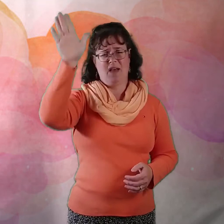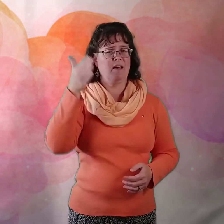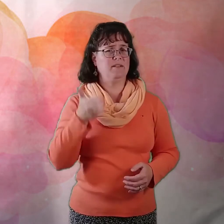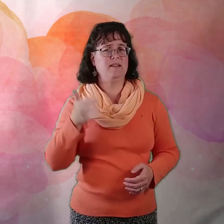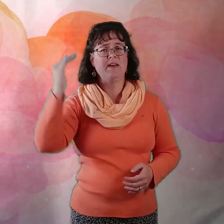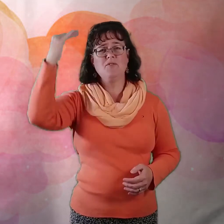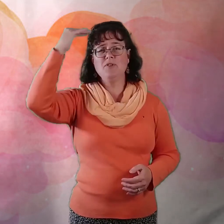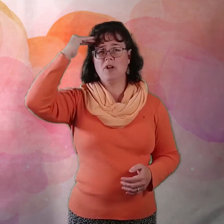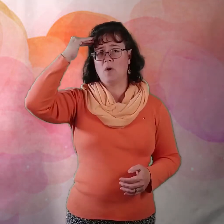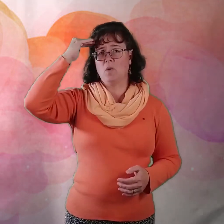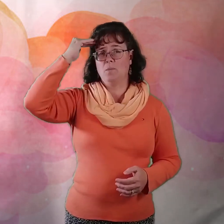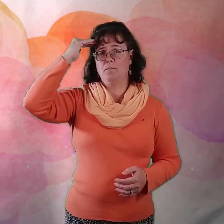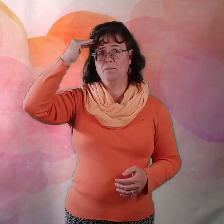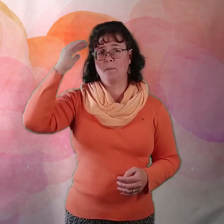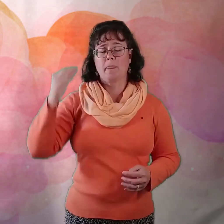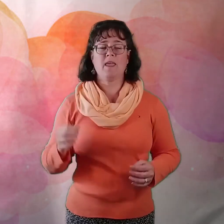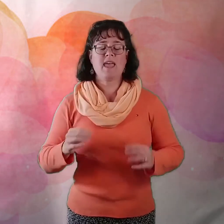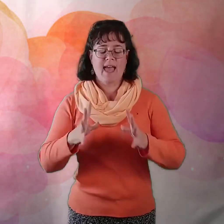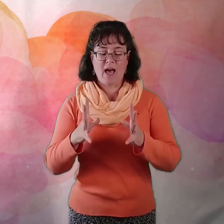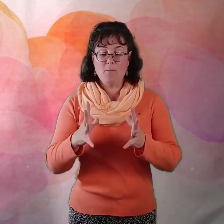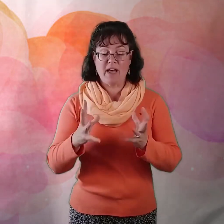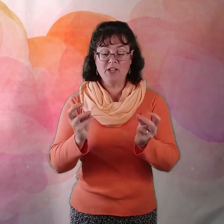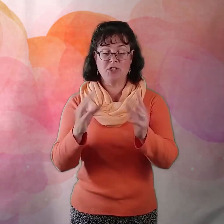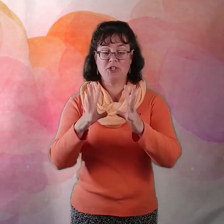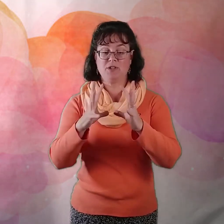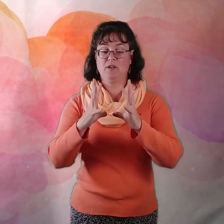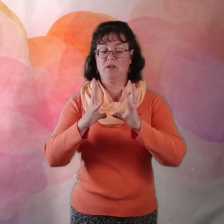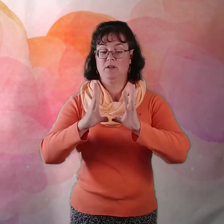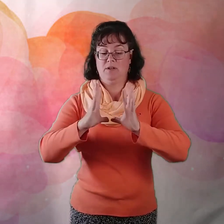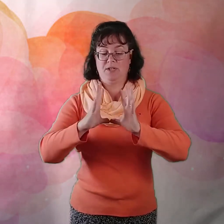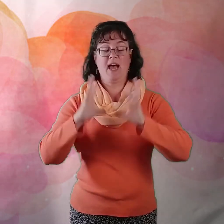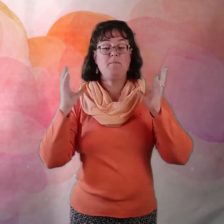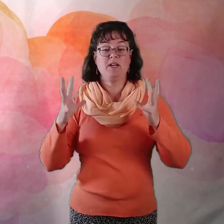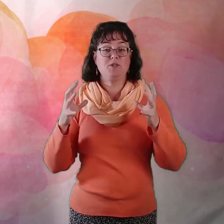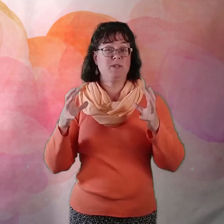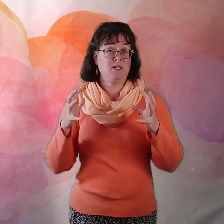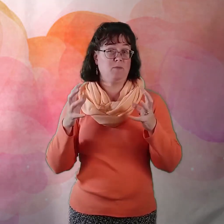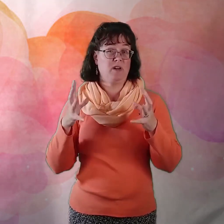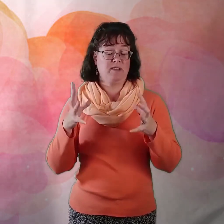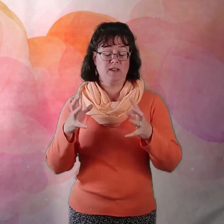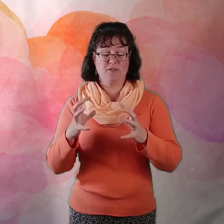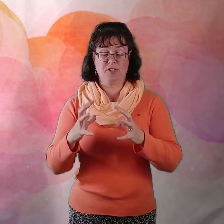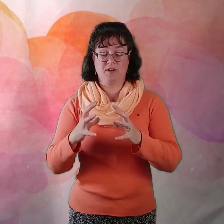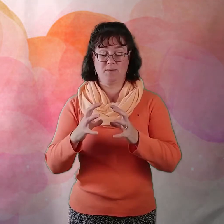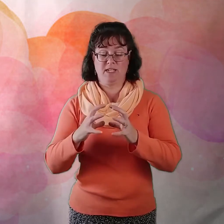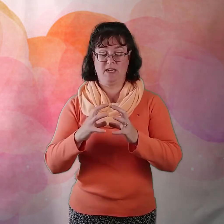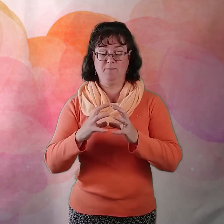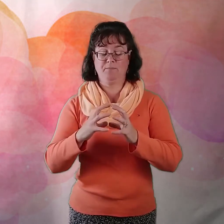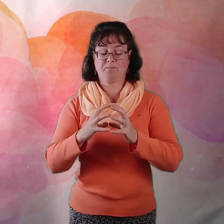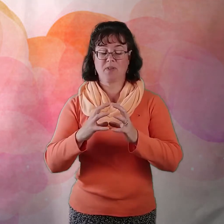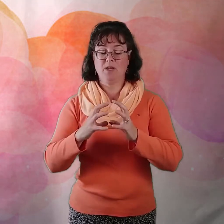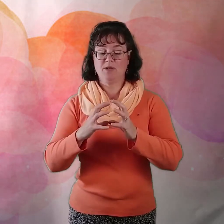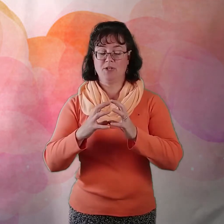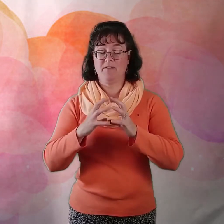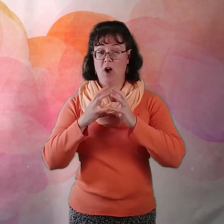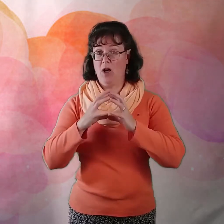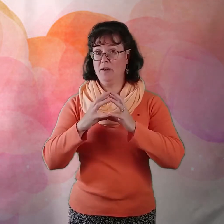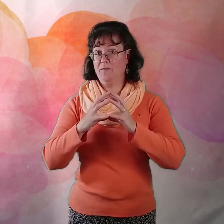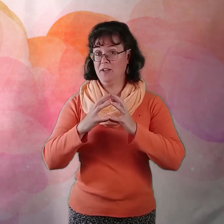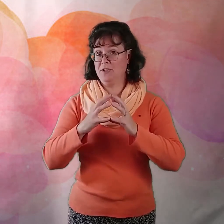I'll never know. How much? How much we did in one of the other songs we did. So you have all your fingers